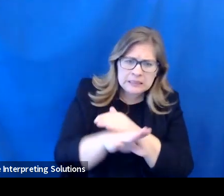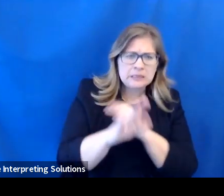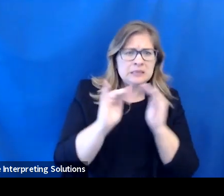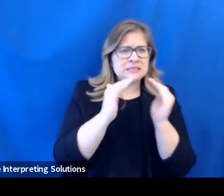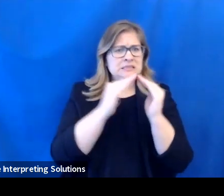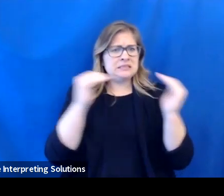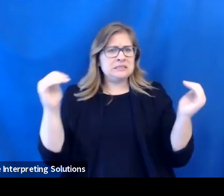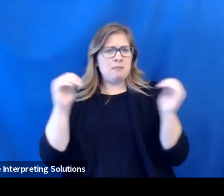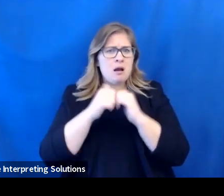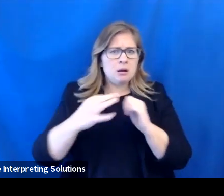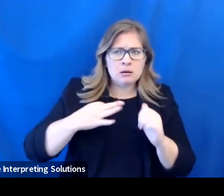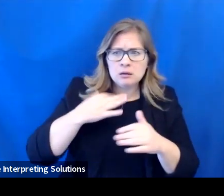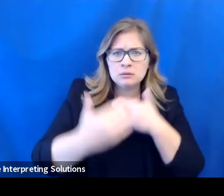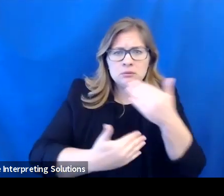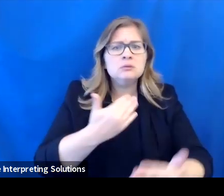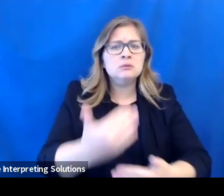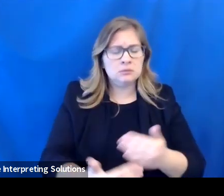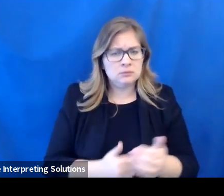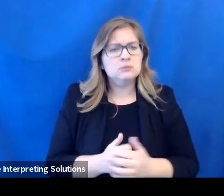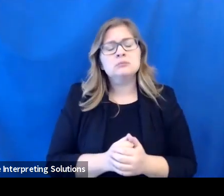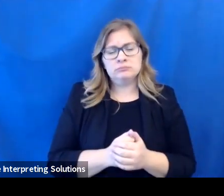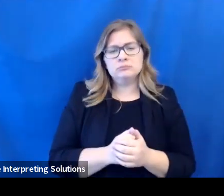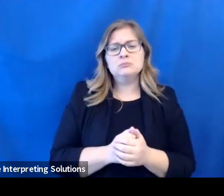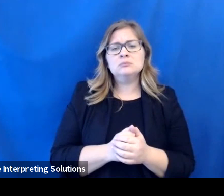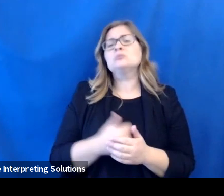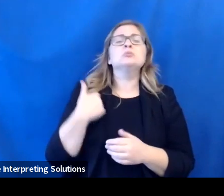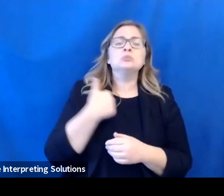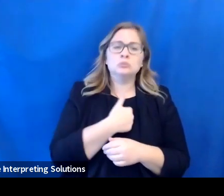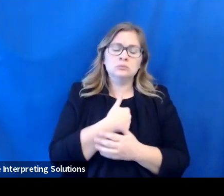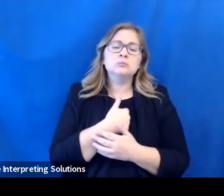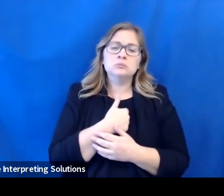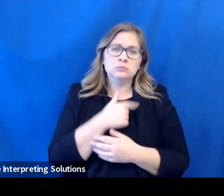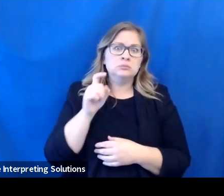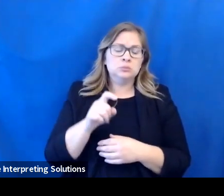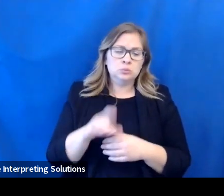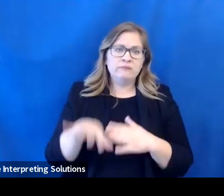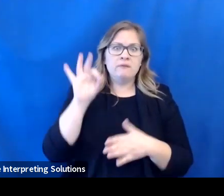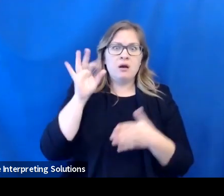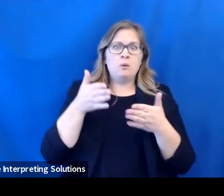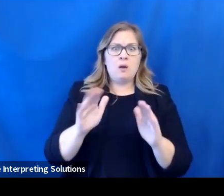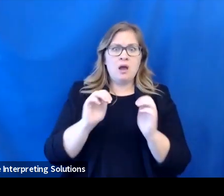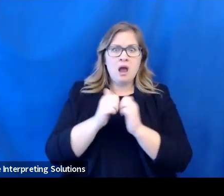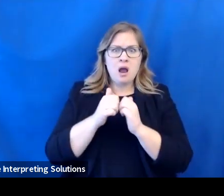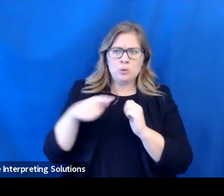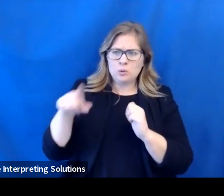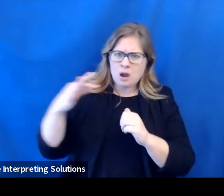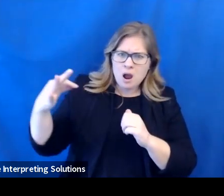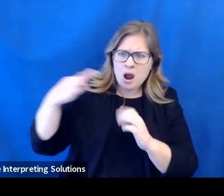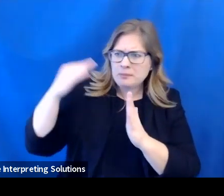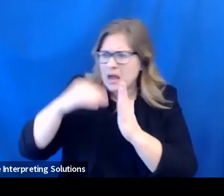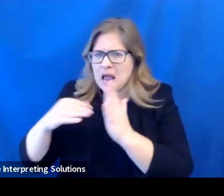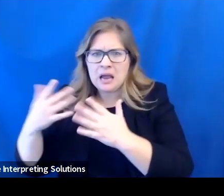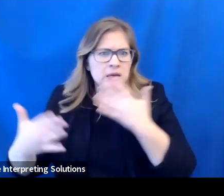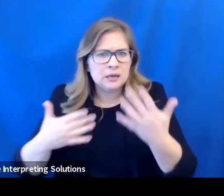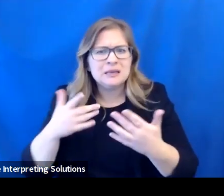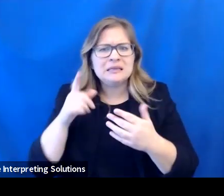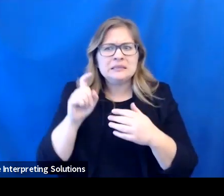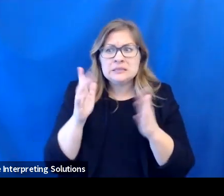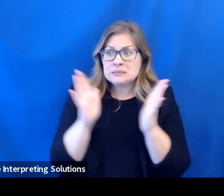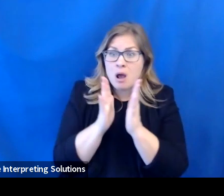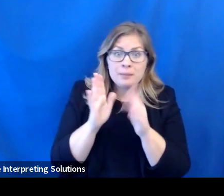other ways to prevent unemployment from happening in the first place, obviously. And so as we have built up our small business emergency loan program, we've been